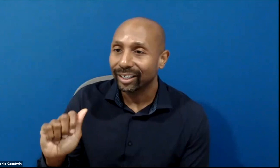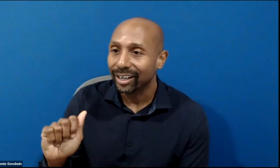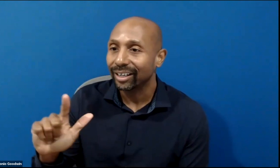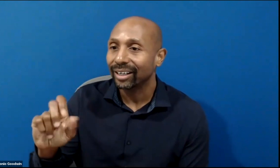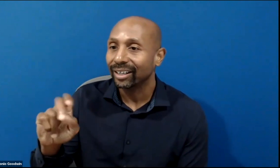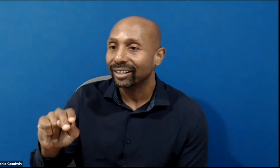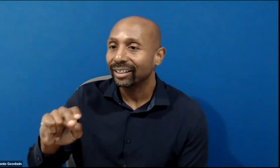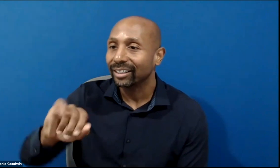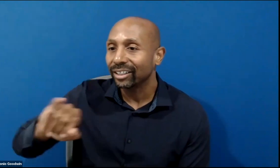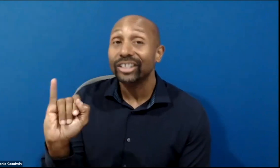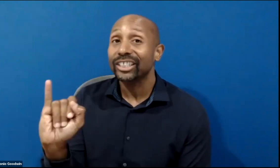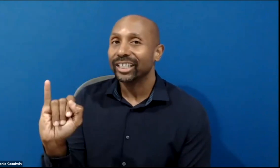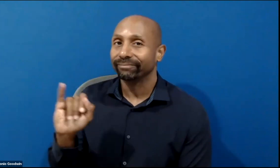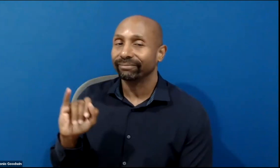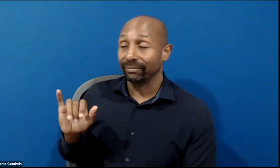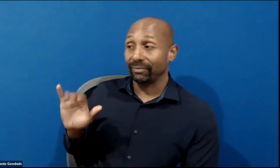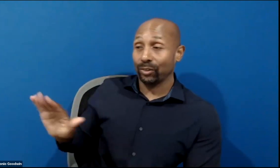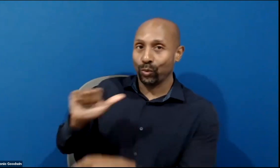now.